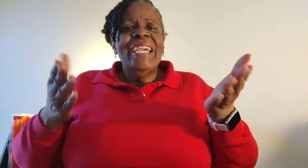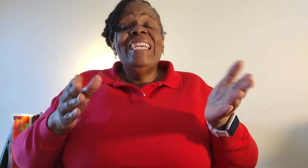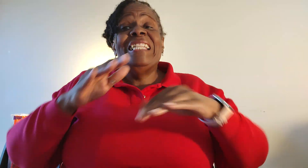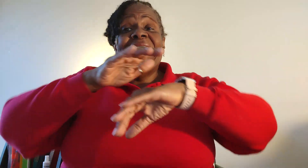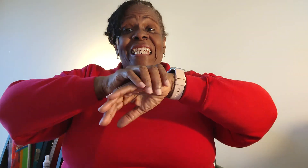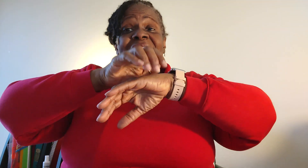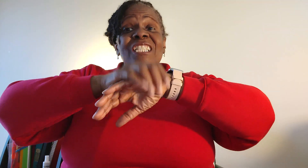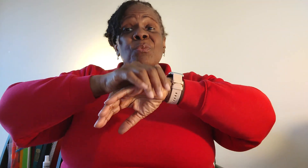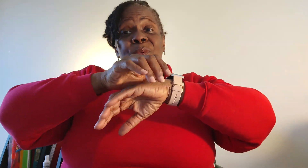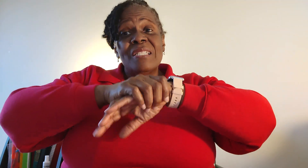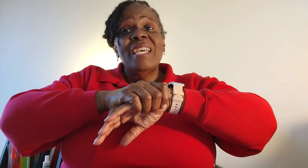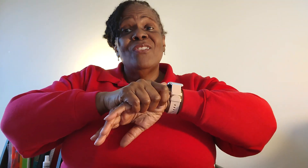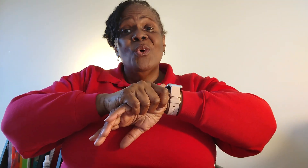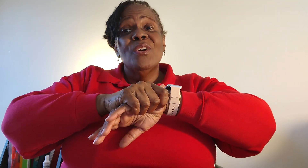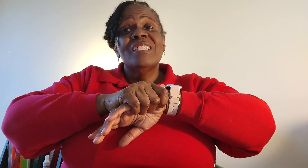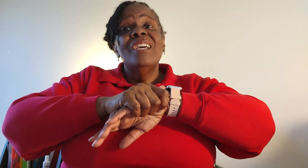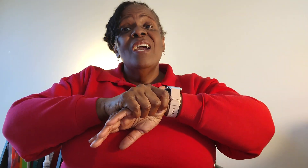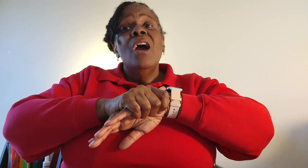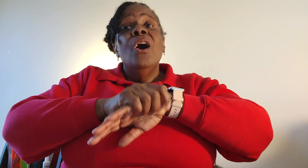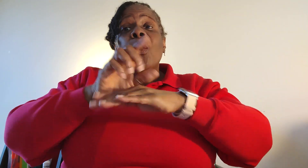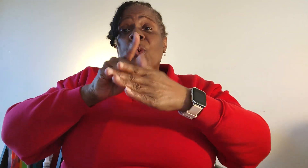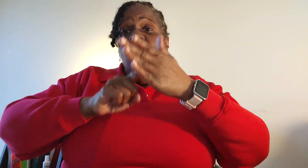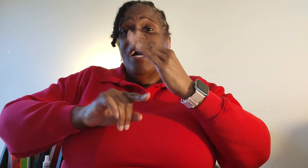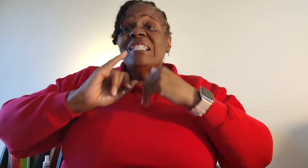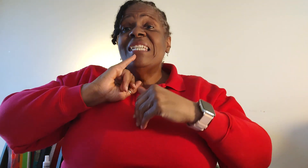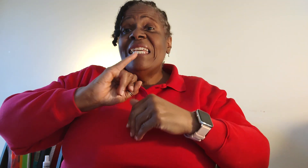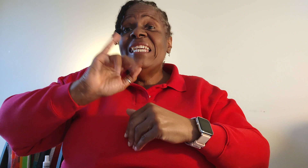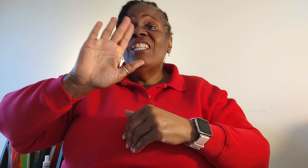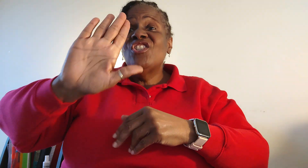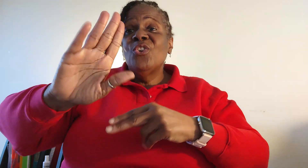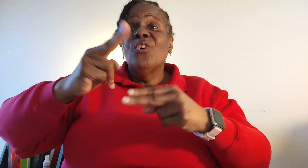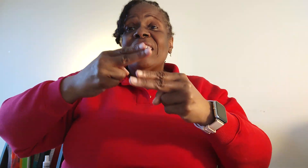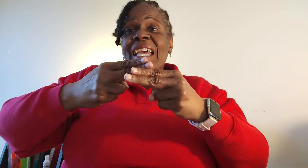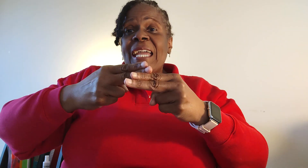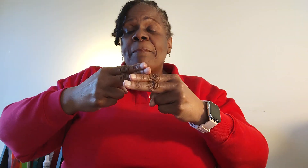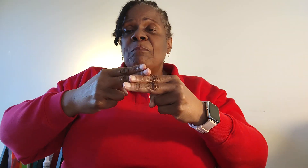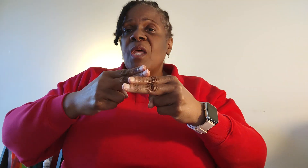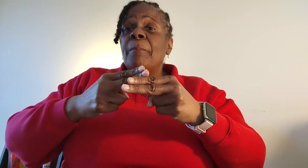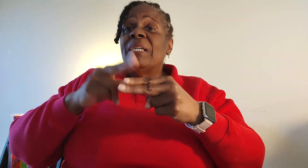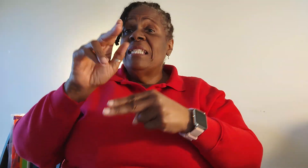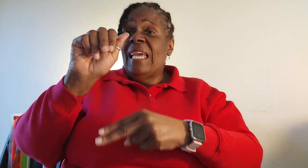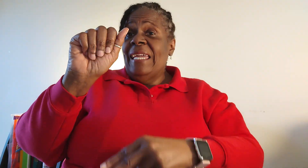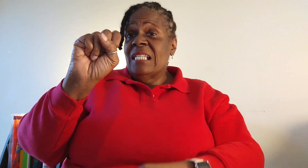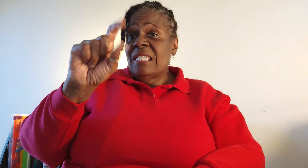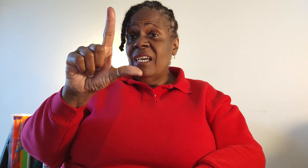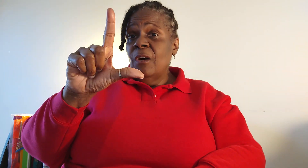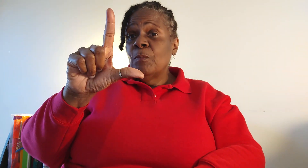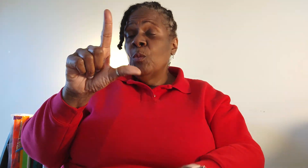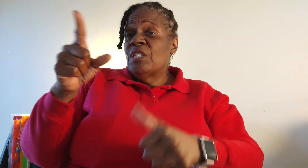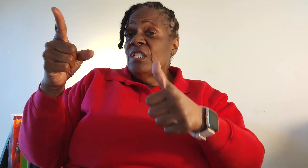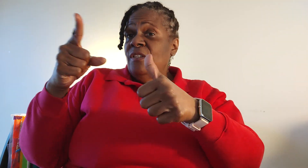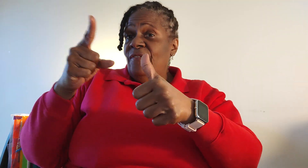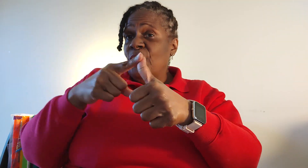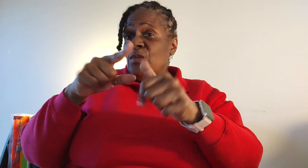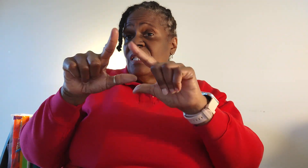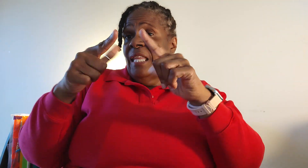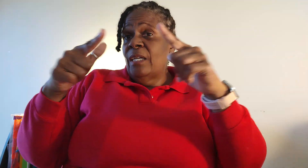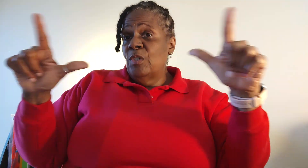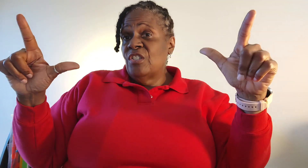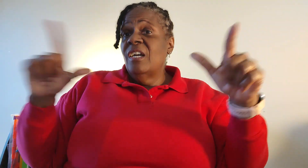in English we would say, of course, what is your name? But in ASL, which is the first language of